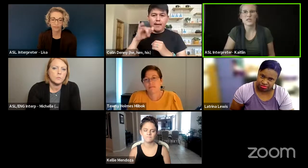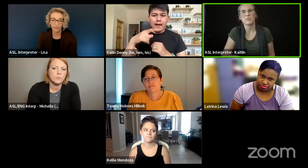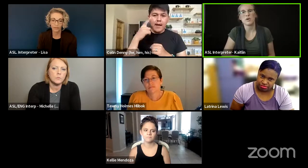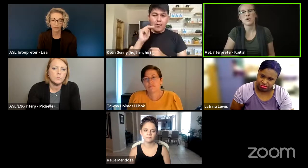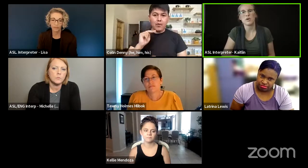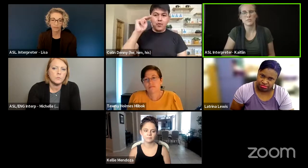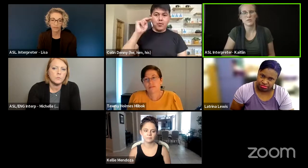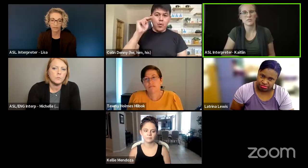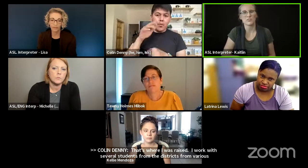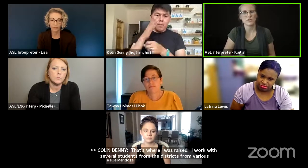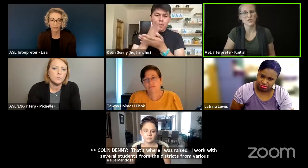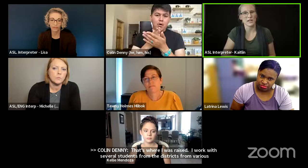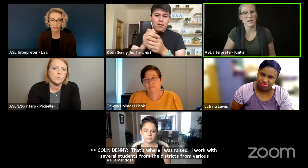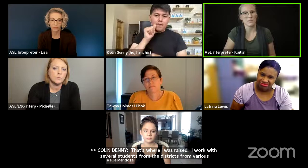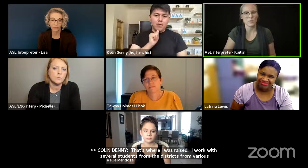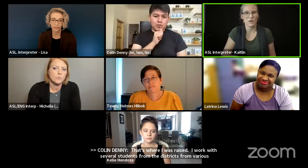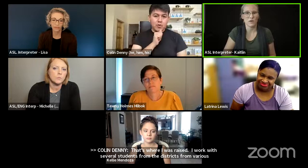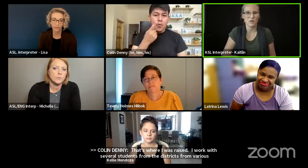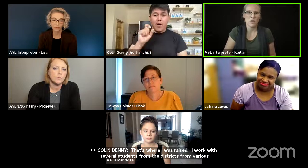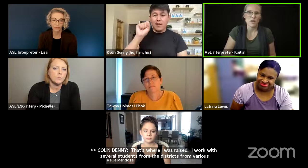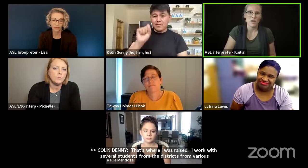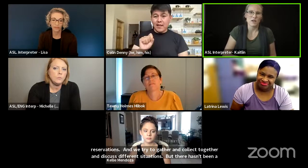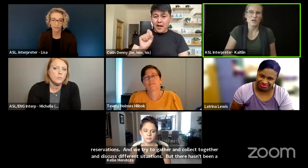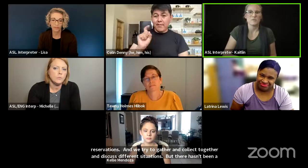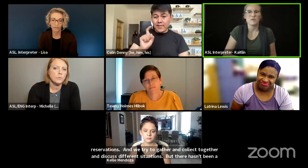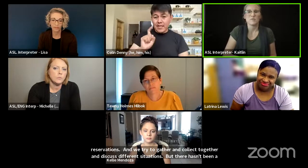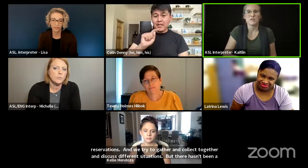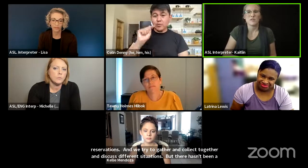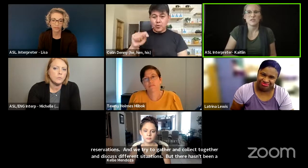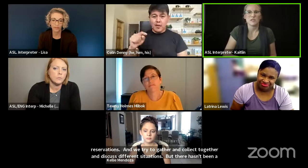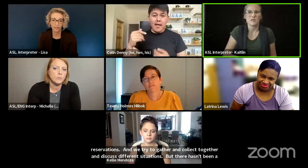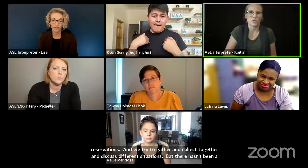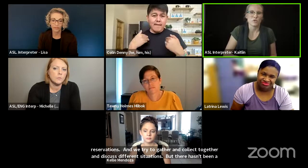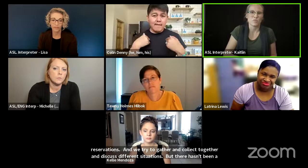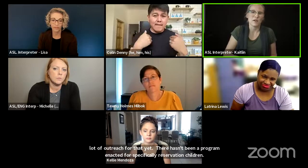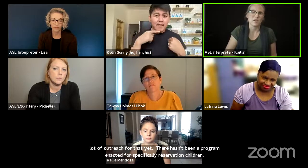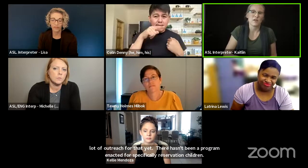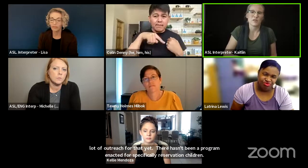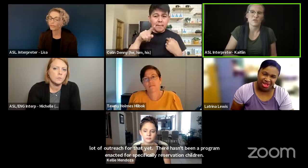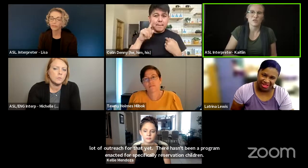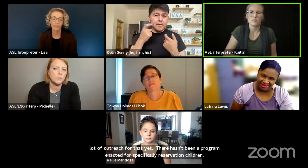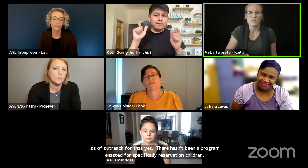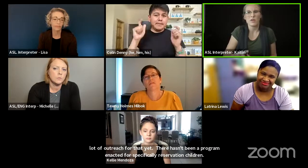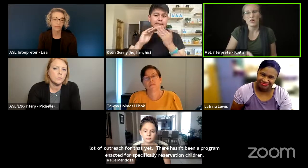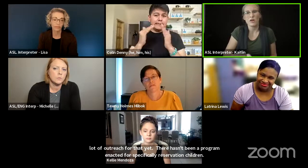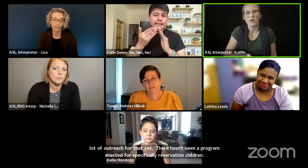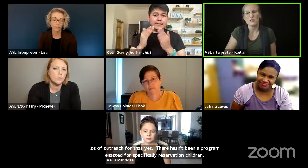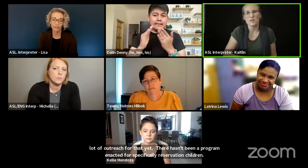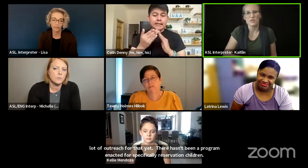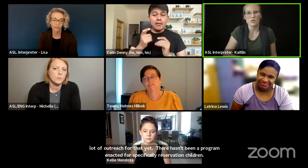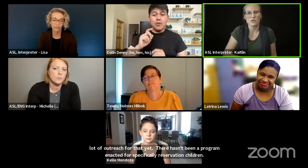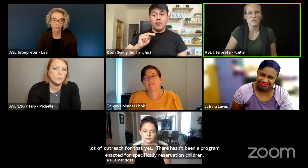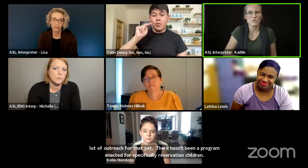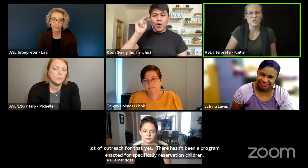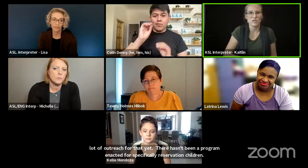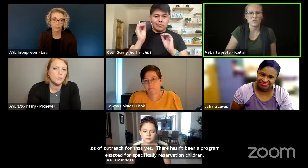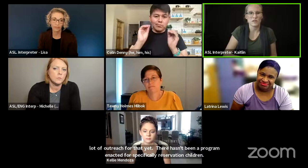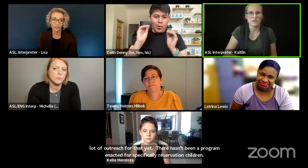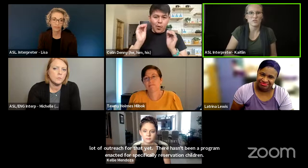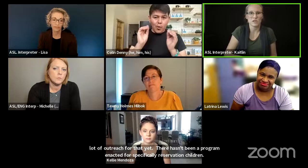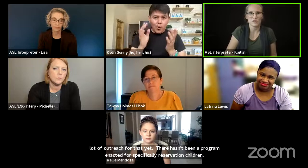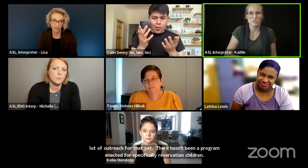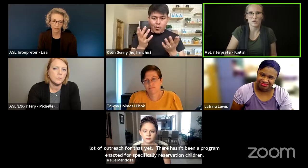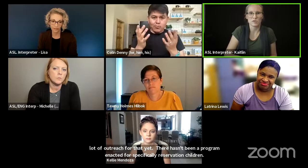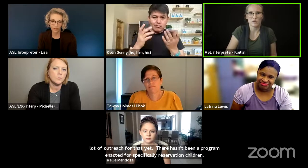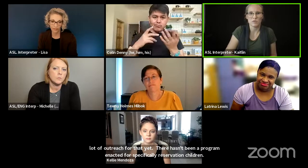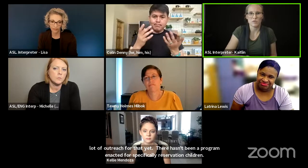So I'd like to partner and bridge that gap as well. Typically that's in the northern part of Arizona, but there are several students in